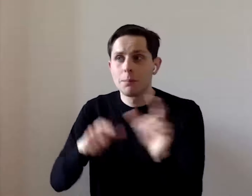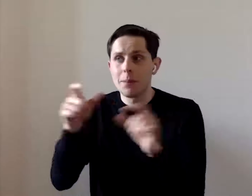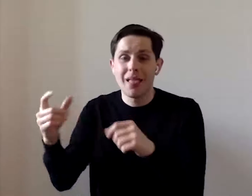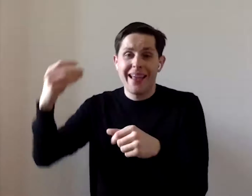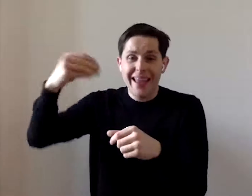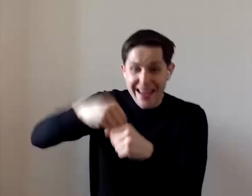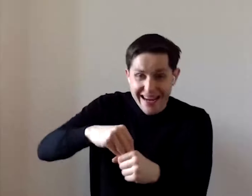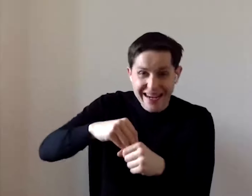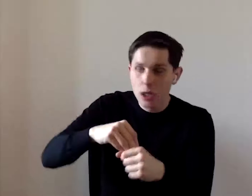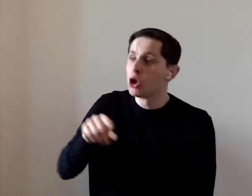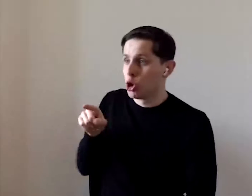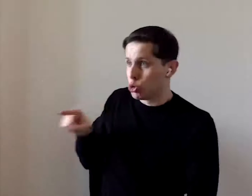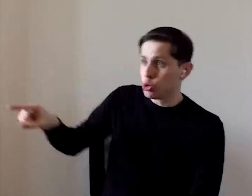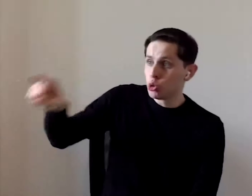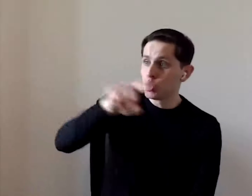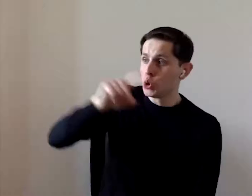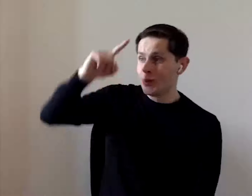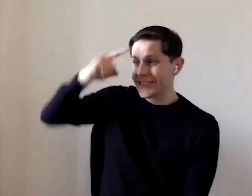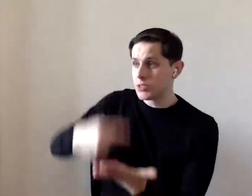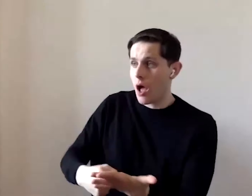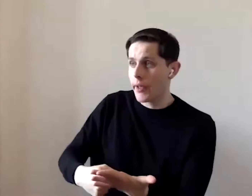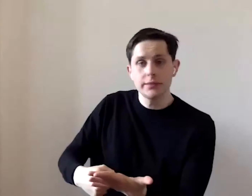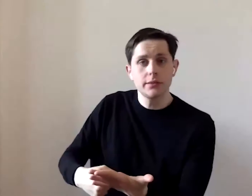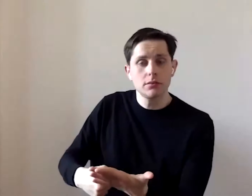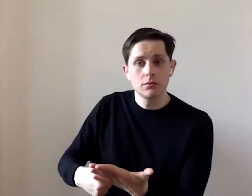and, you know, this applies to other liberation groups as well.